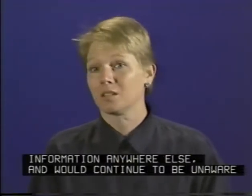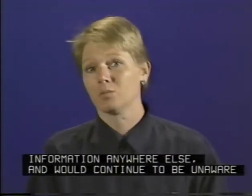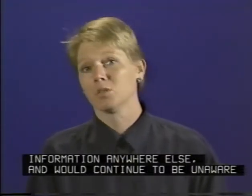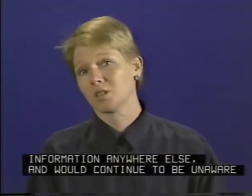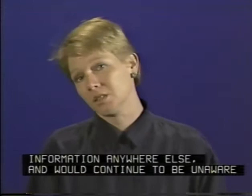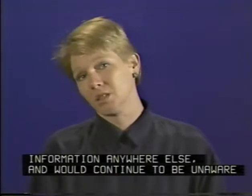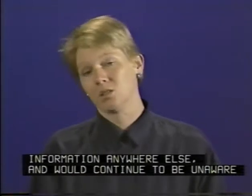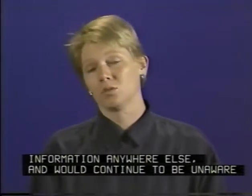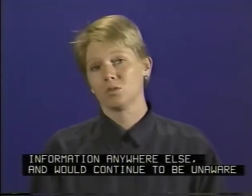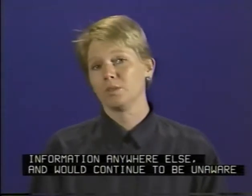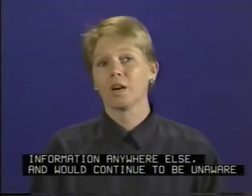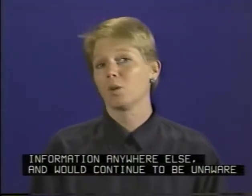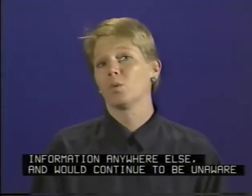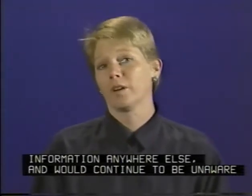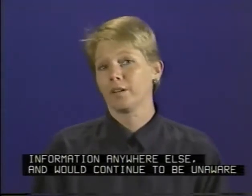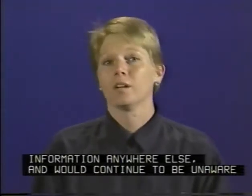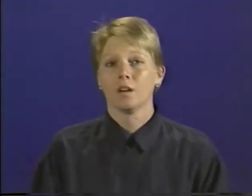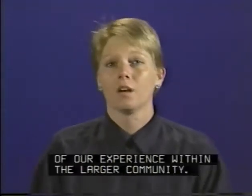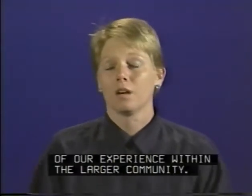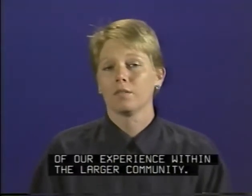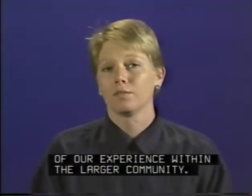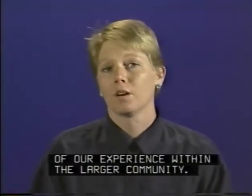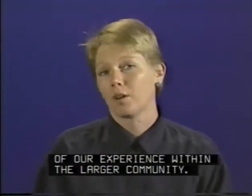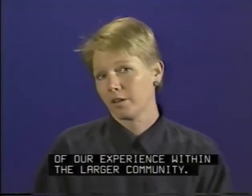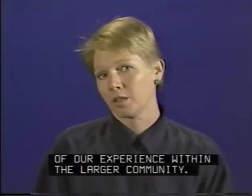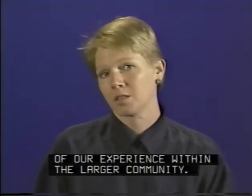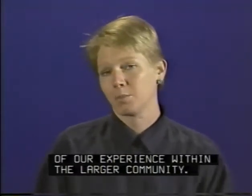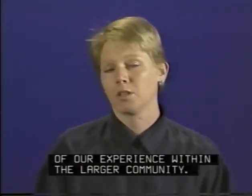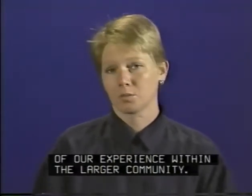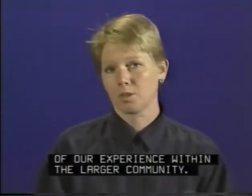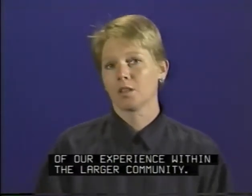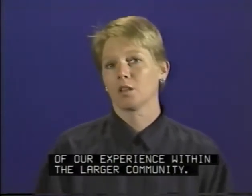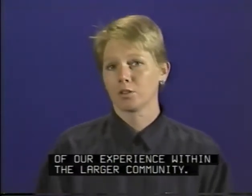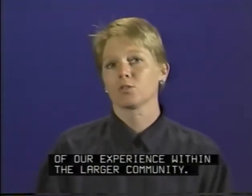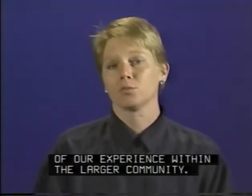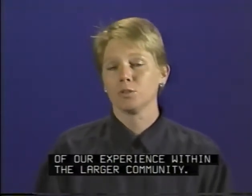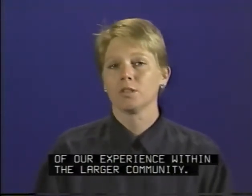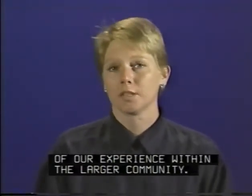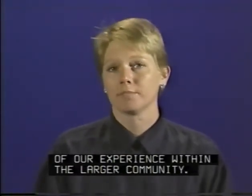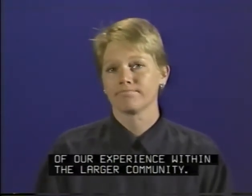and would continue to be unaware of our experience within the larger community.